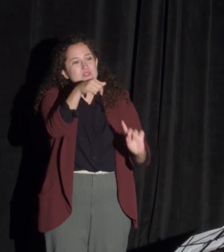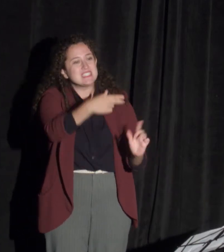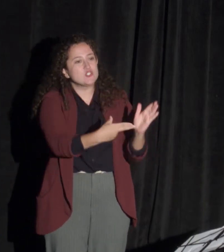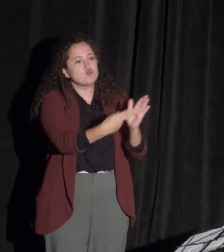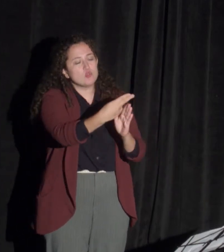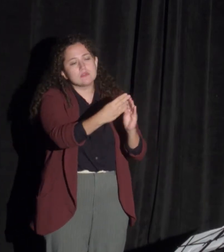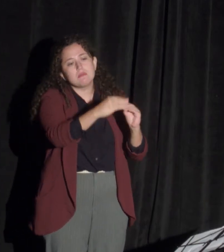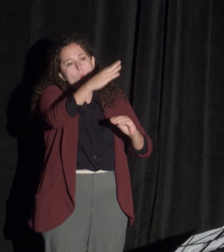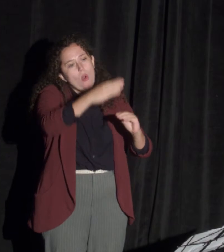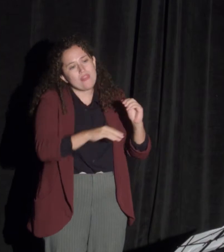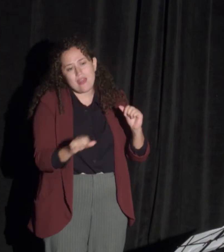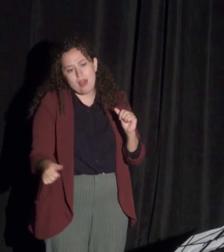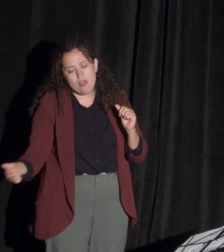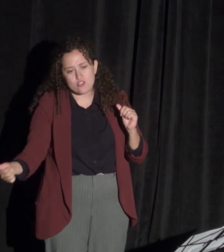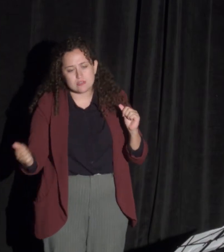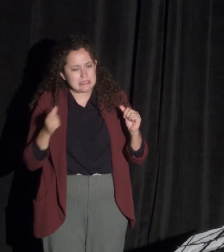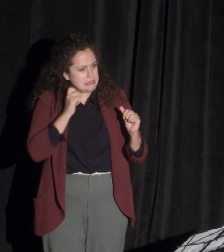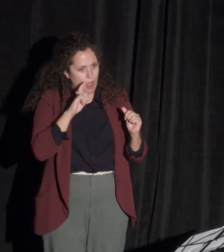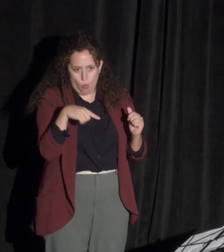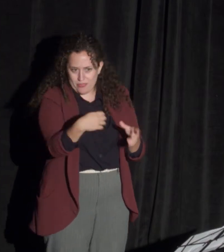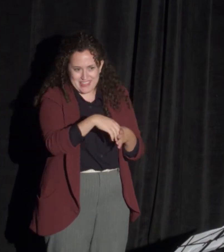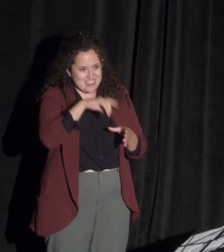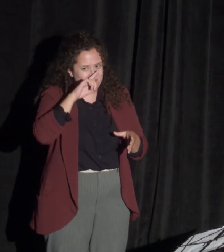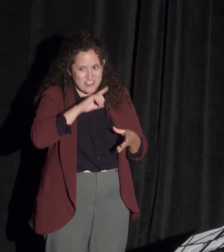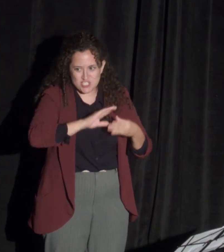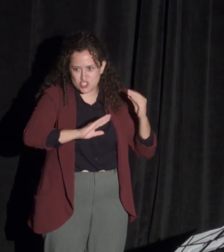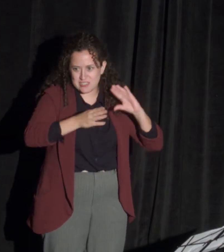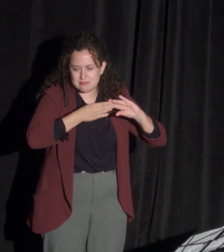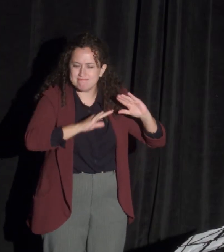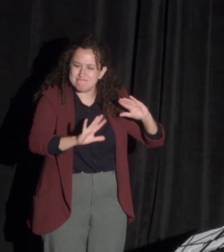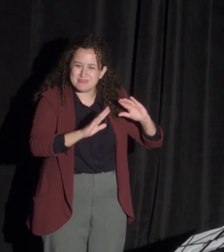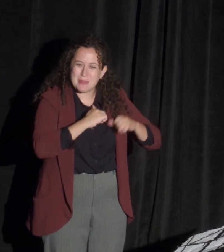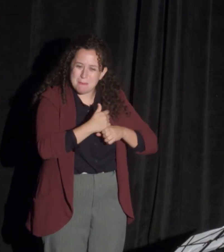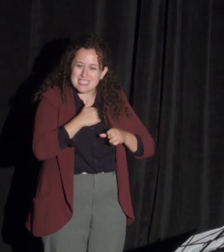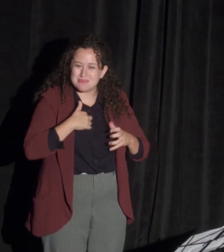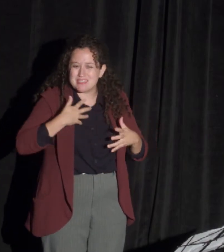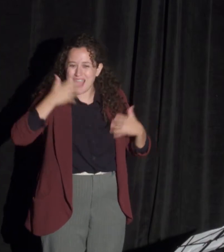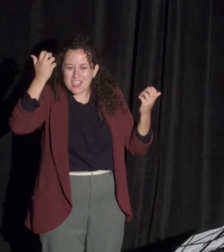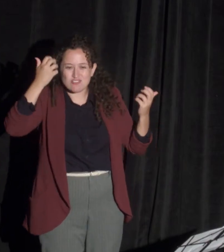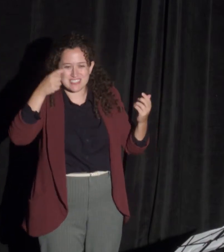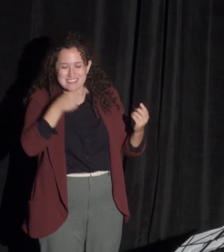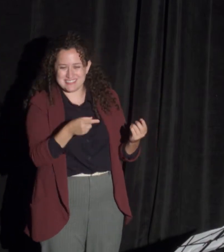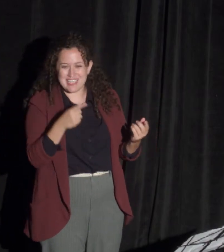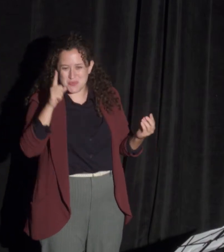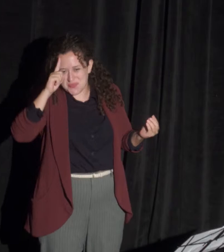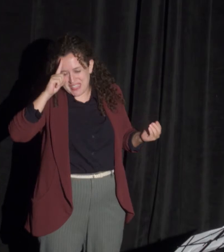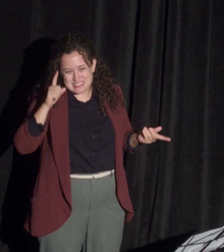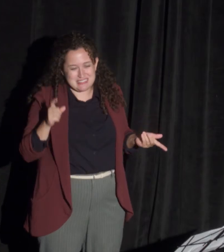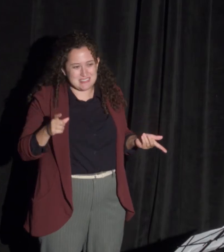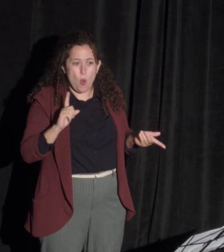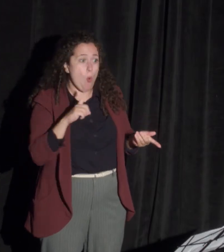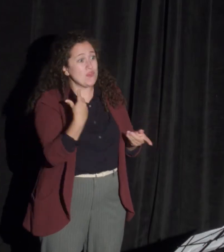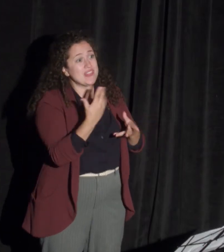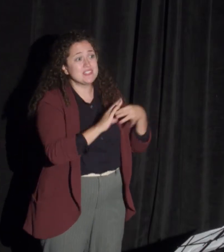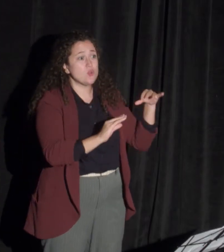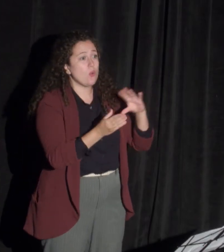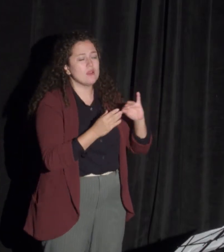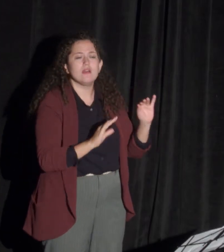in works of fiction. It makes me angry that it does. It is my hope that one day people won't have to be angry